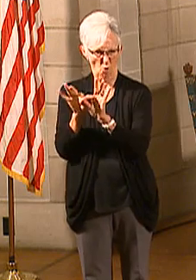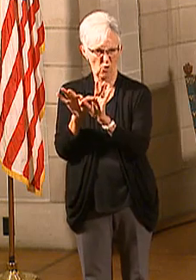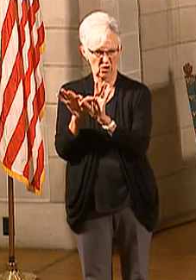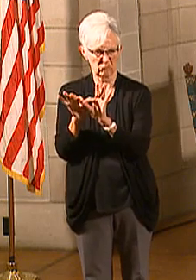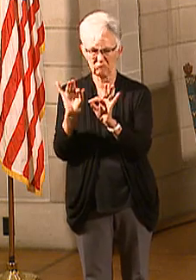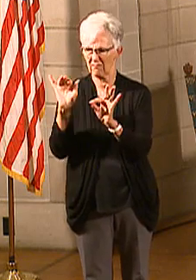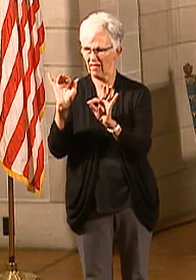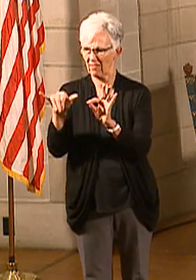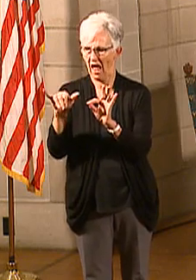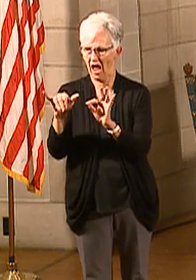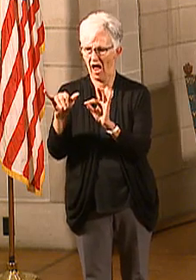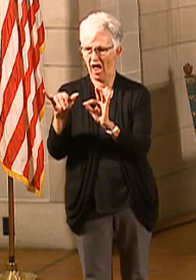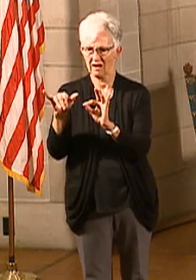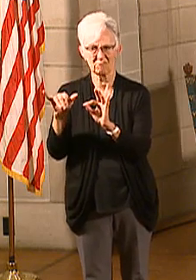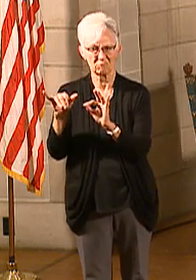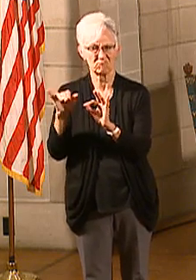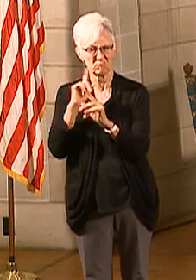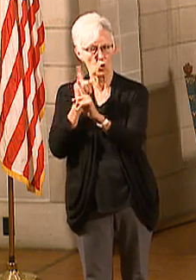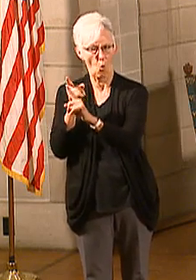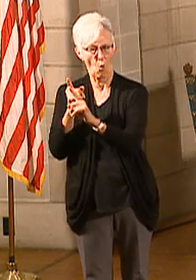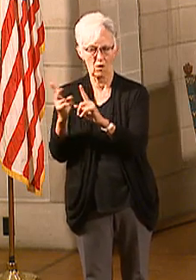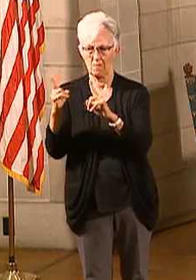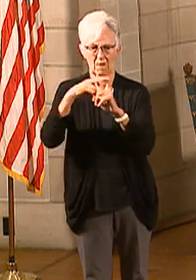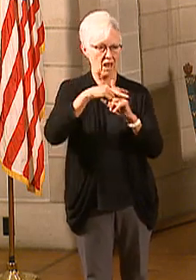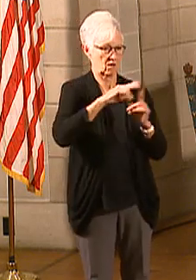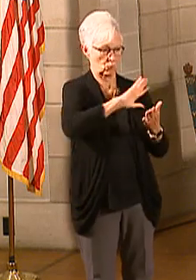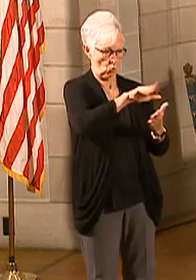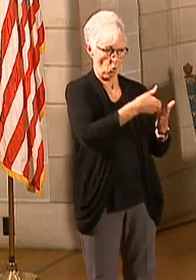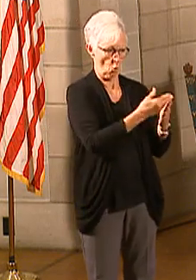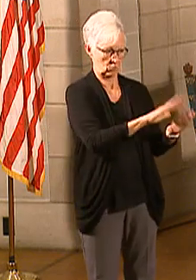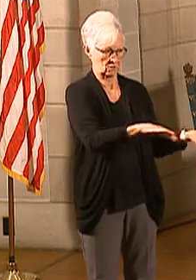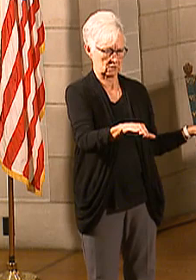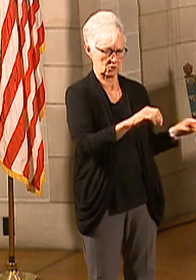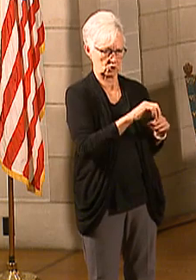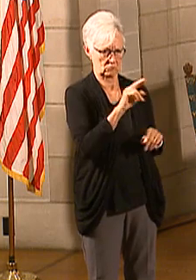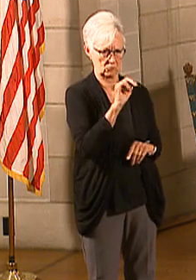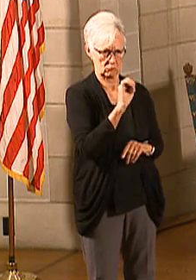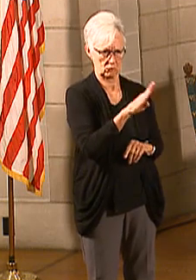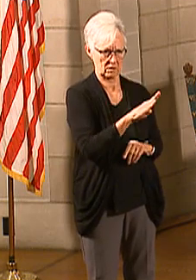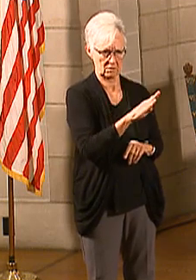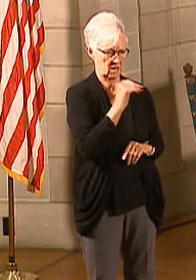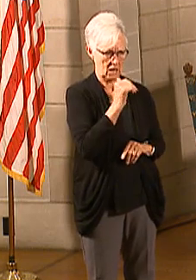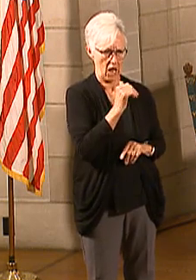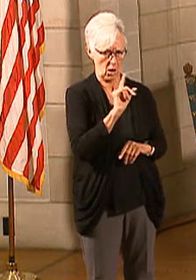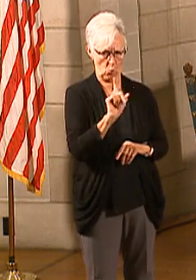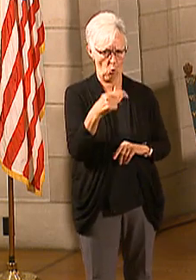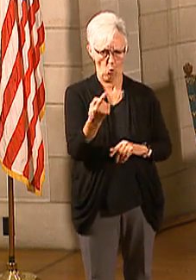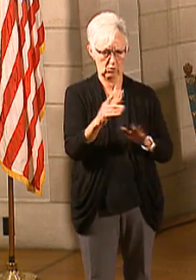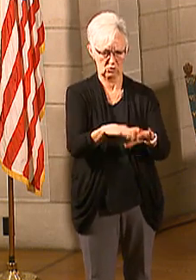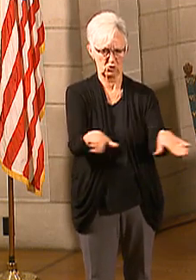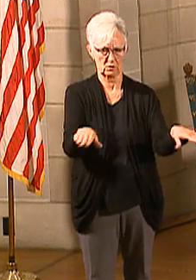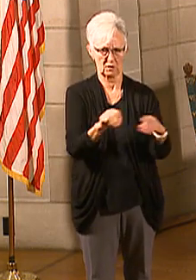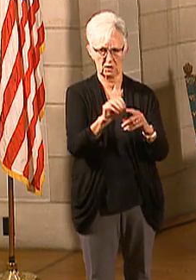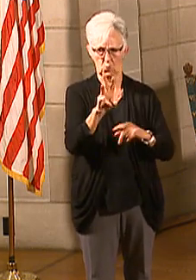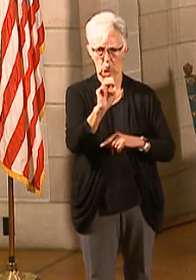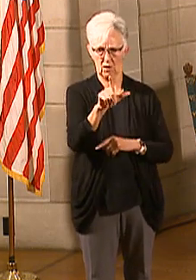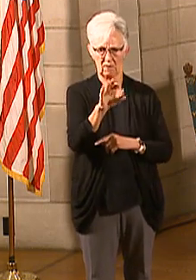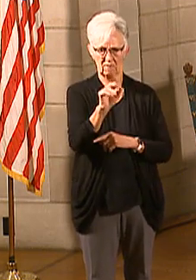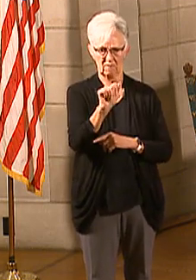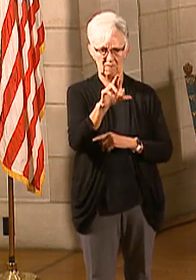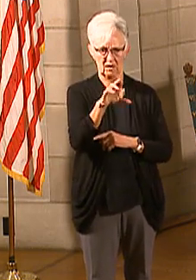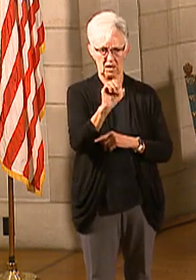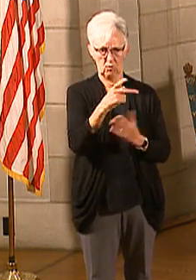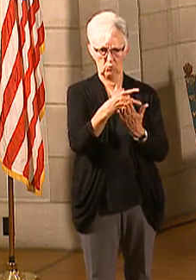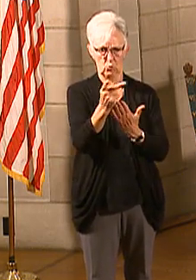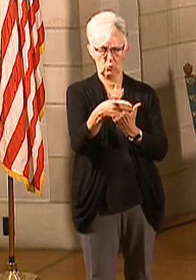the ones in child welfare. So how does child welfare play into the 16 different things that they measure in that case count data book? So